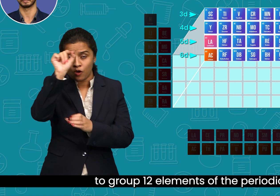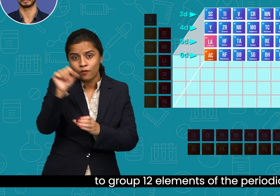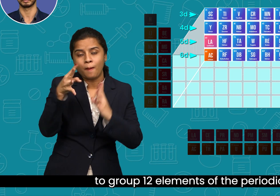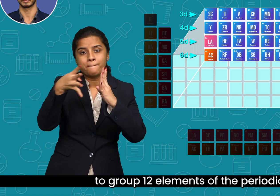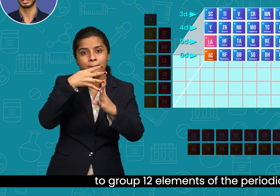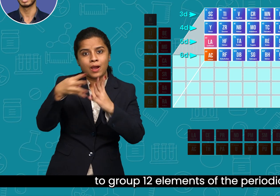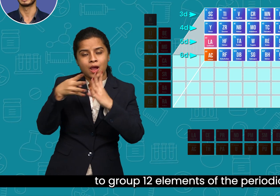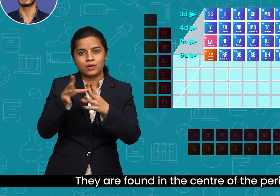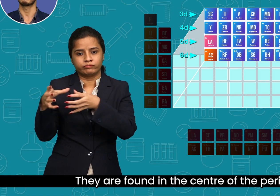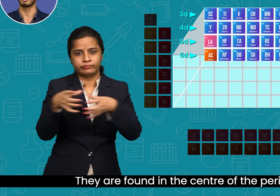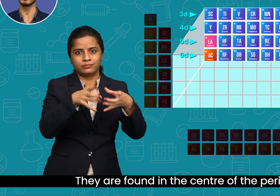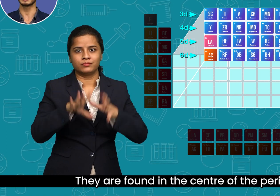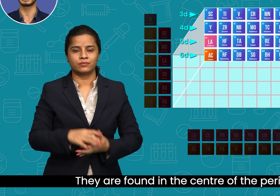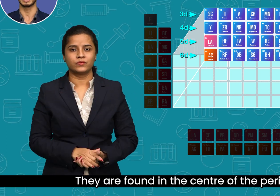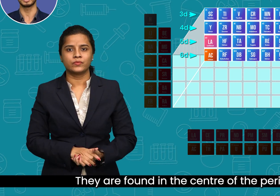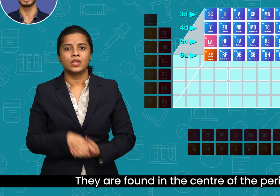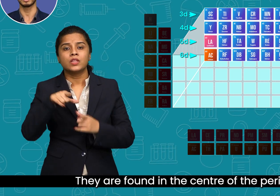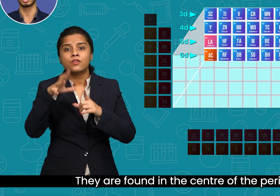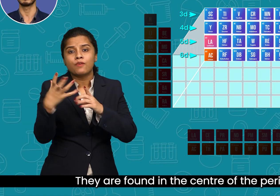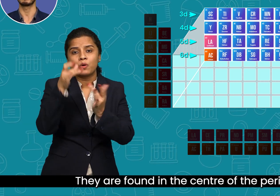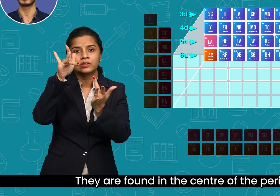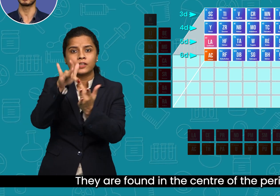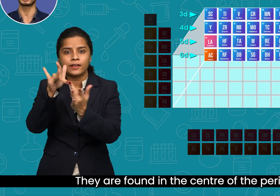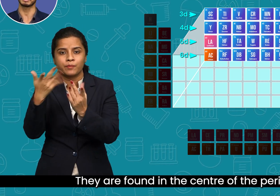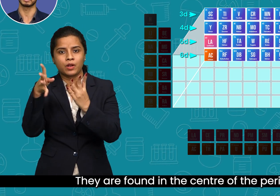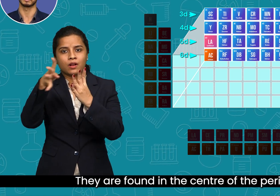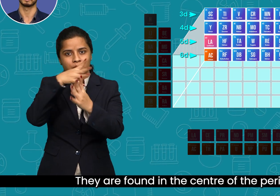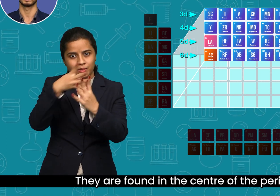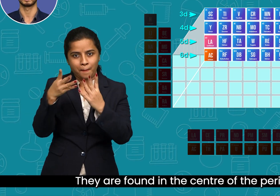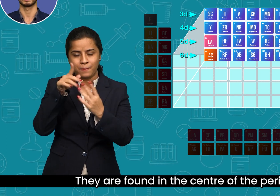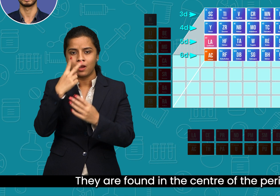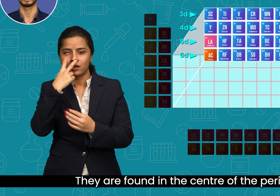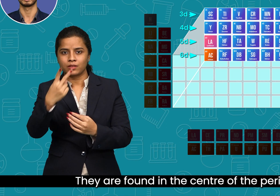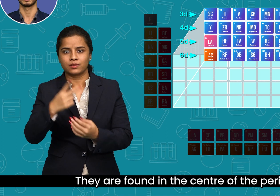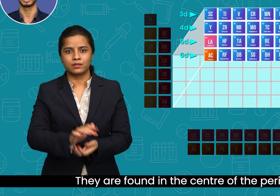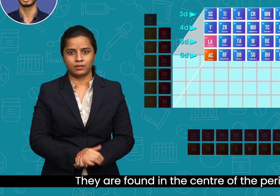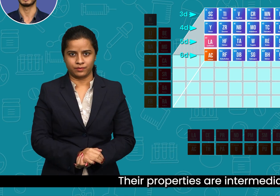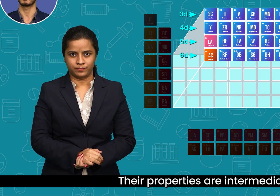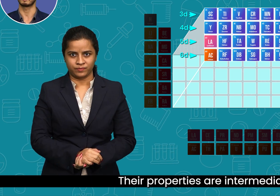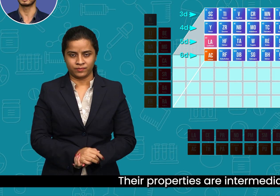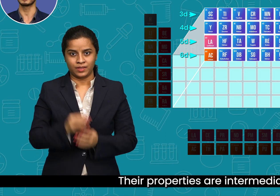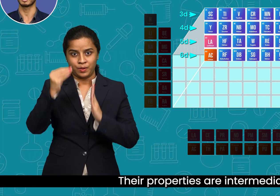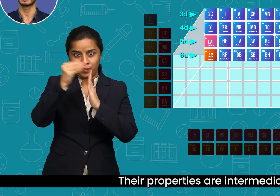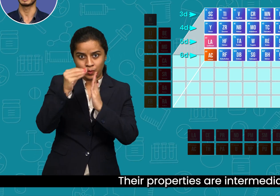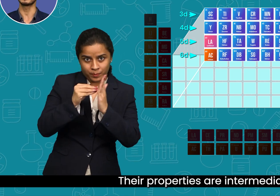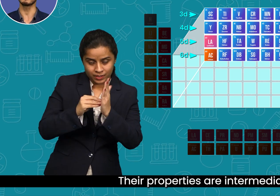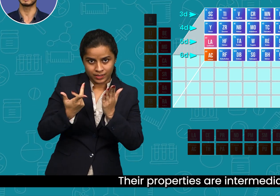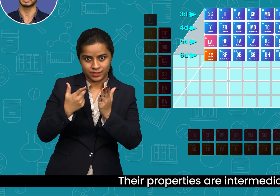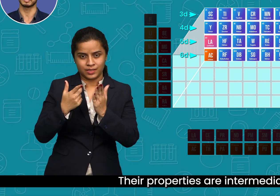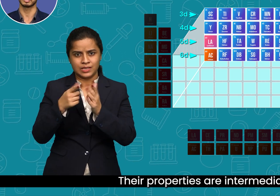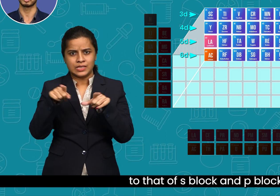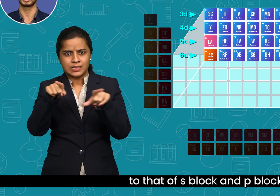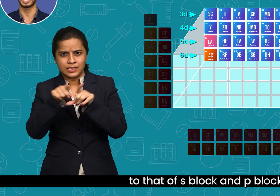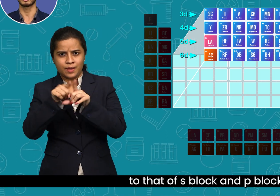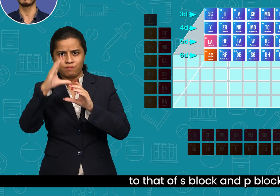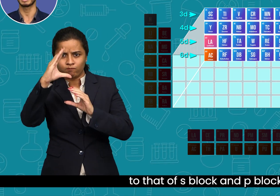table. They are found in the center of the periodic table. Their properties are